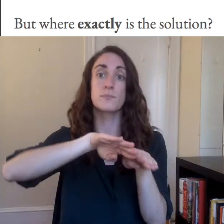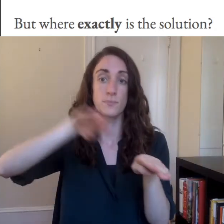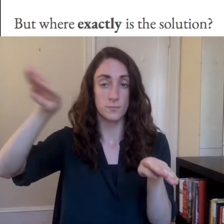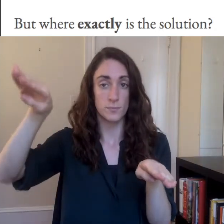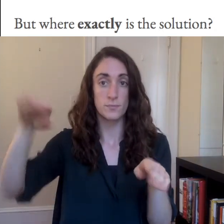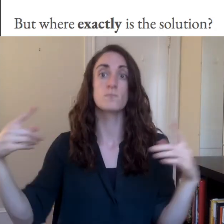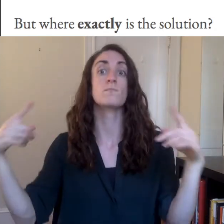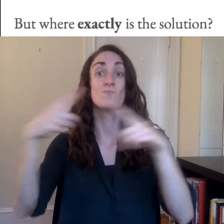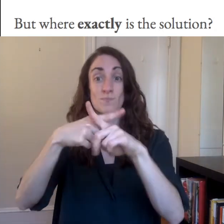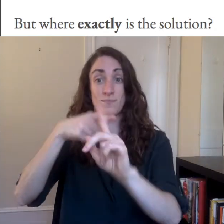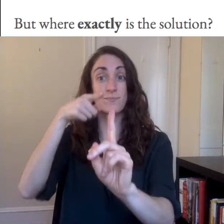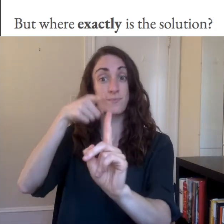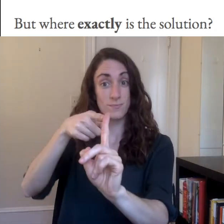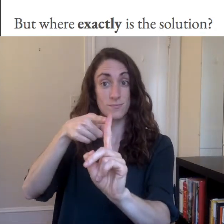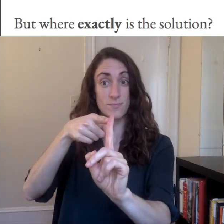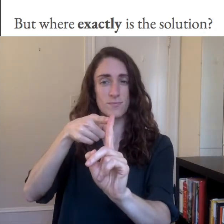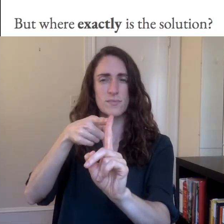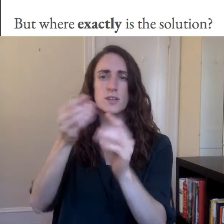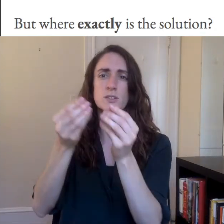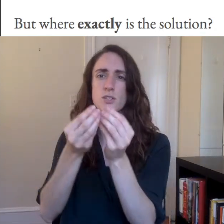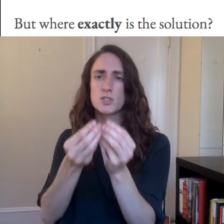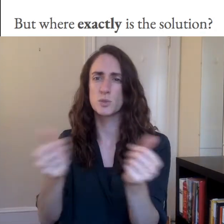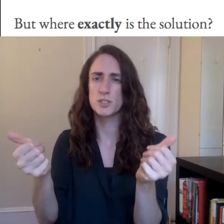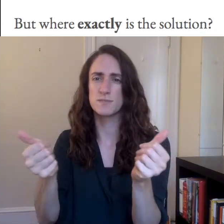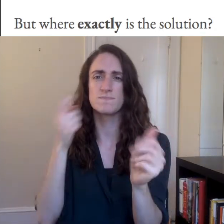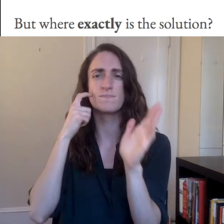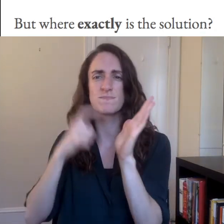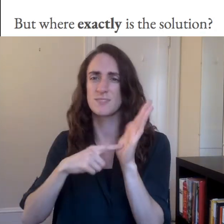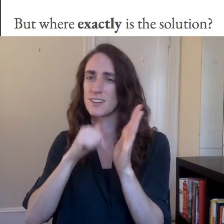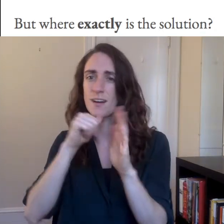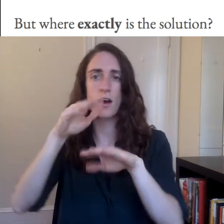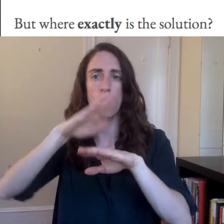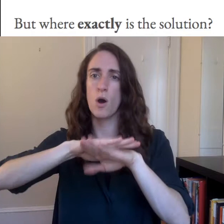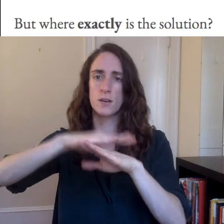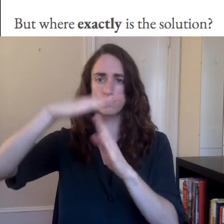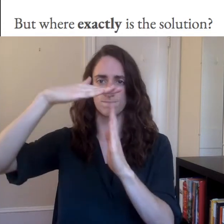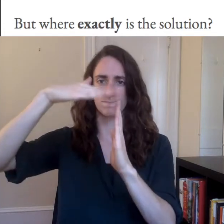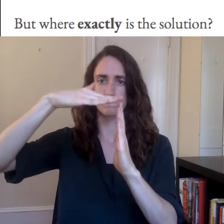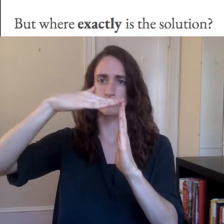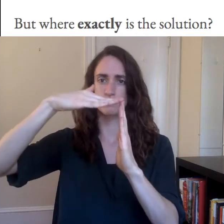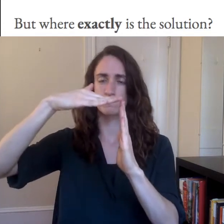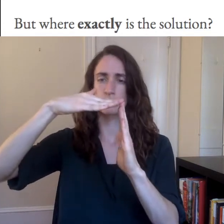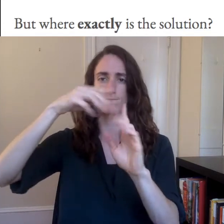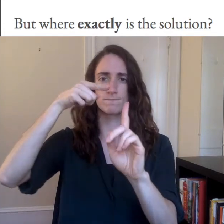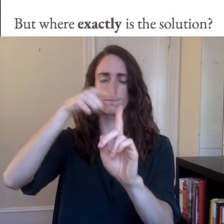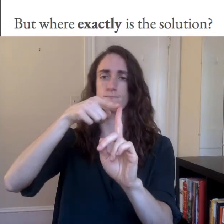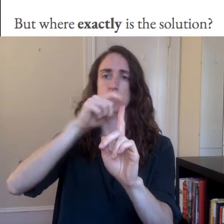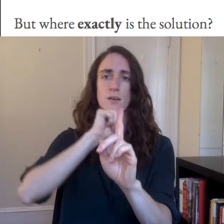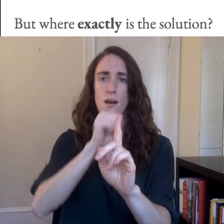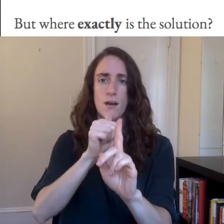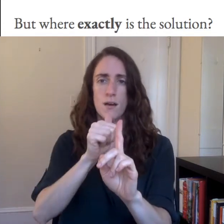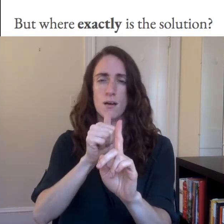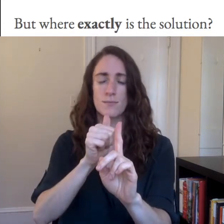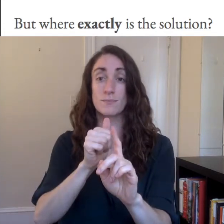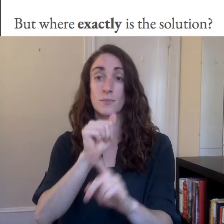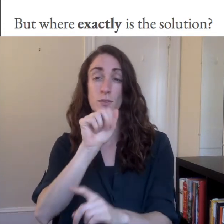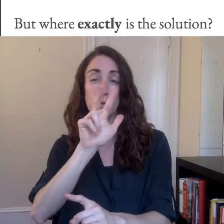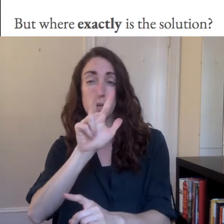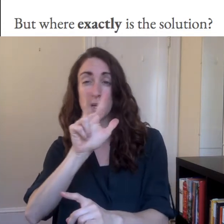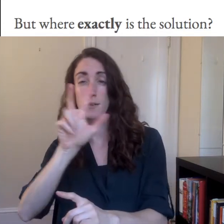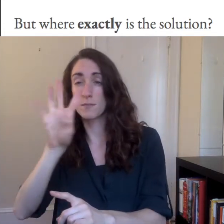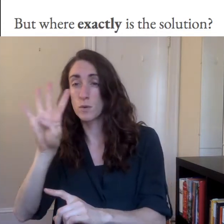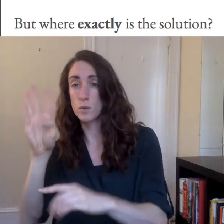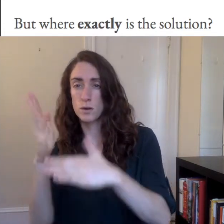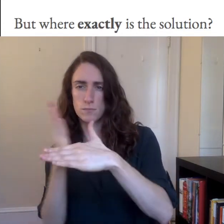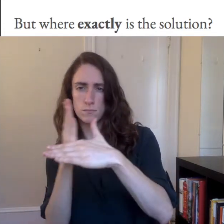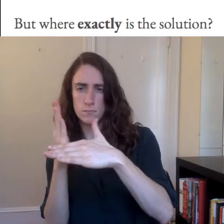So we have these two lines we've graphed, and we can see that they intersect at some point, but you notice that that point is not at the vertex of two integer